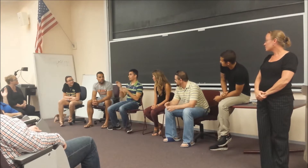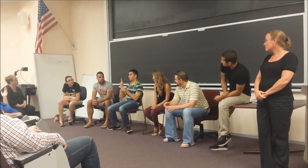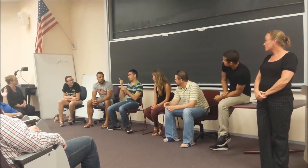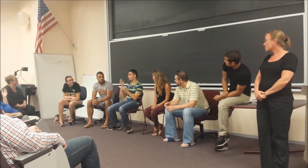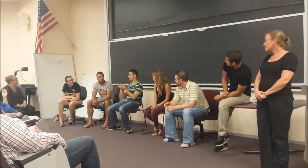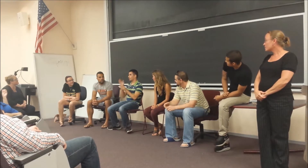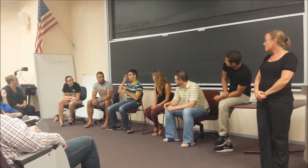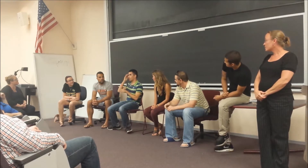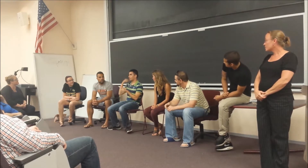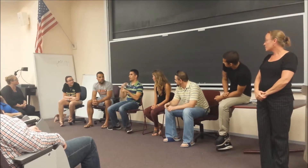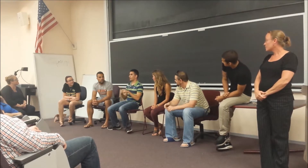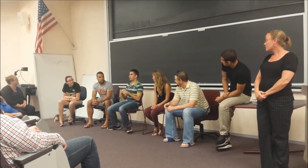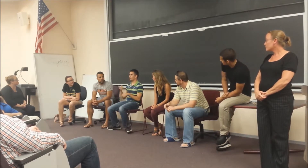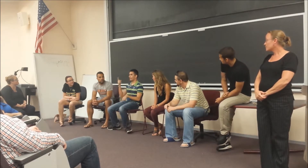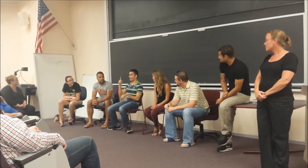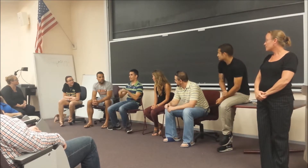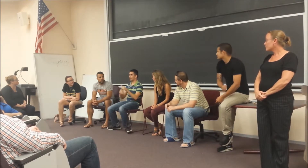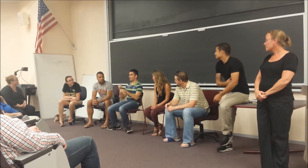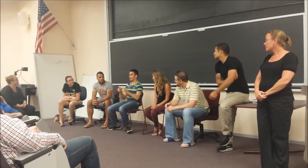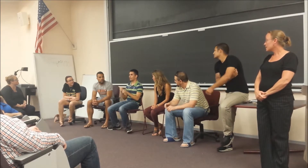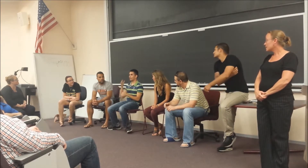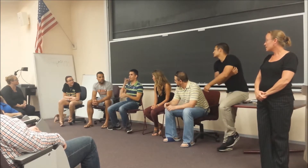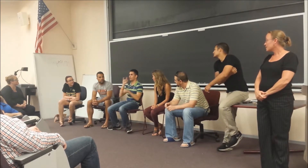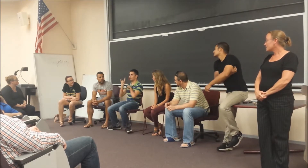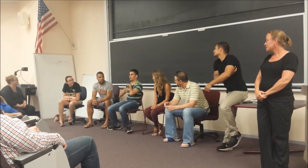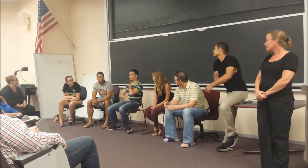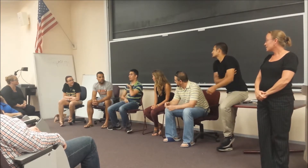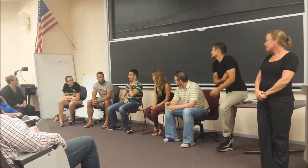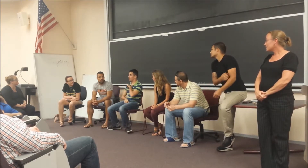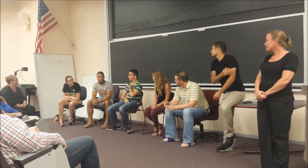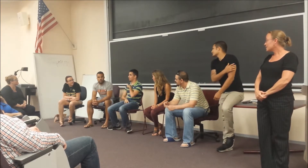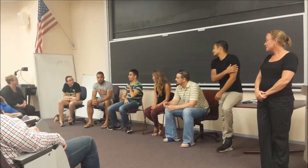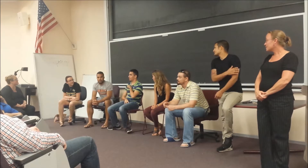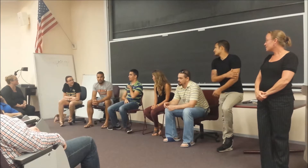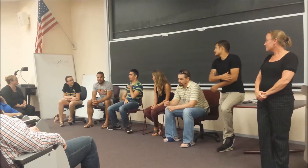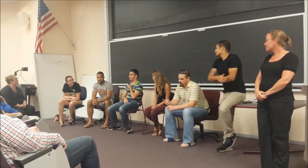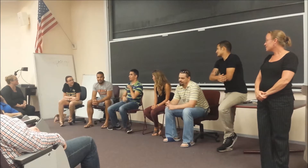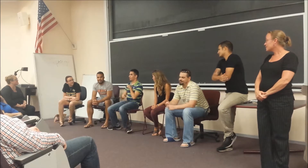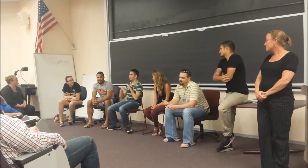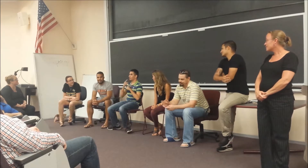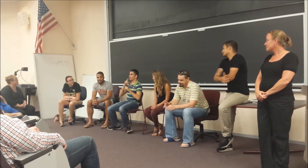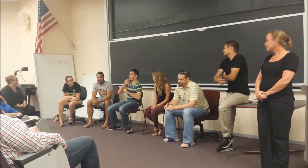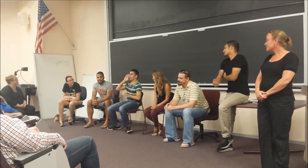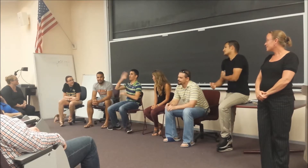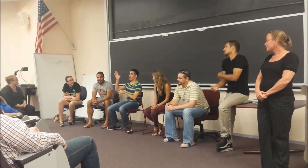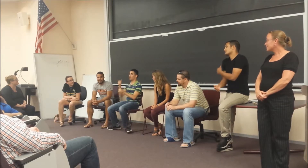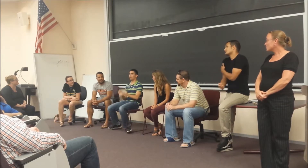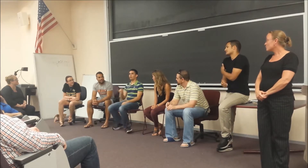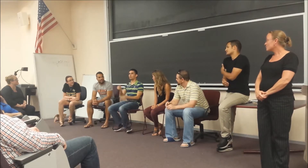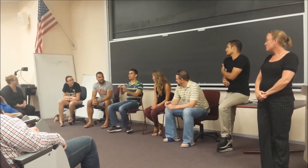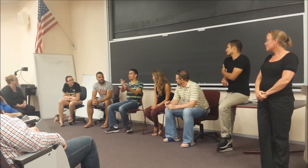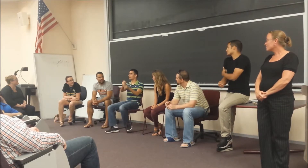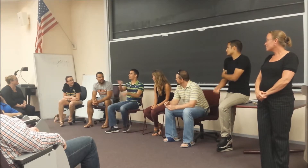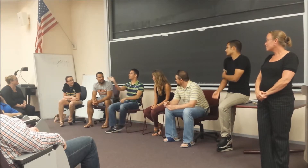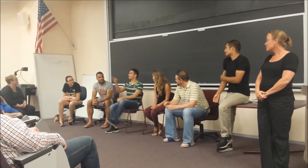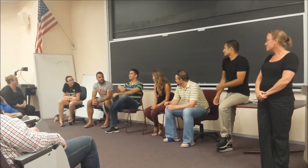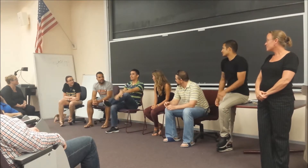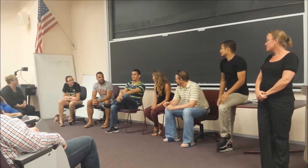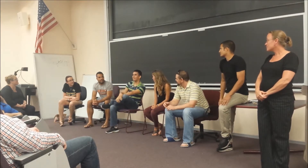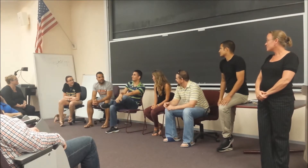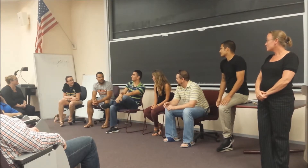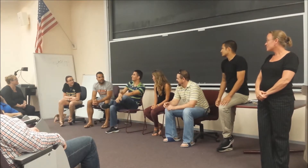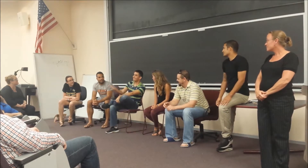There's some one interpreter knows Spanish, but he can't sign read it. They'll be cheating. You just translate everything. Oh, it's